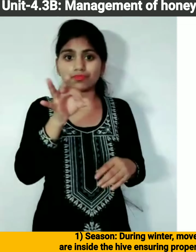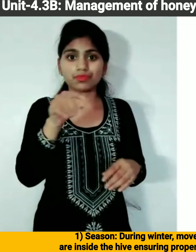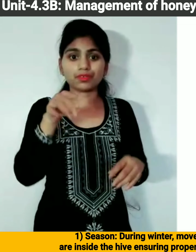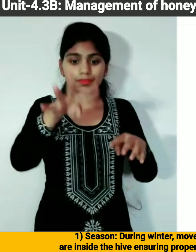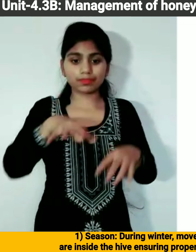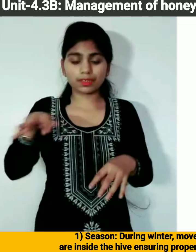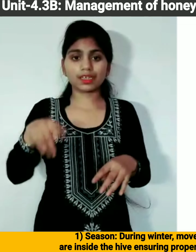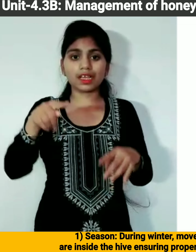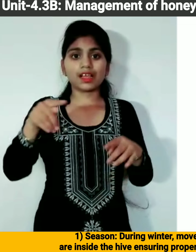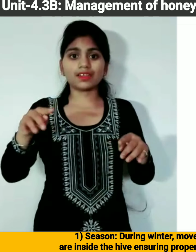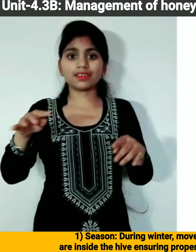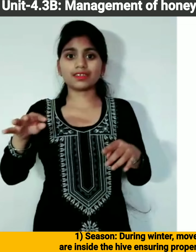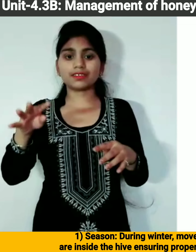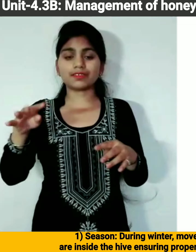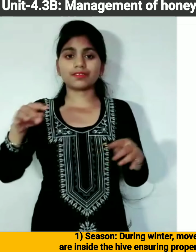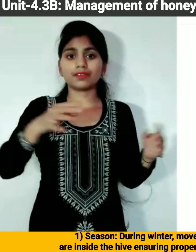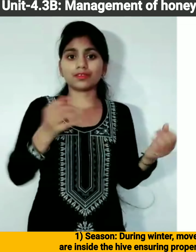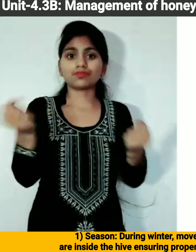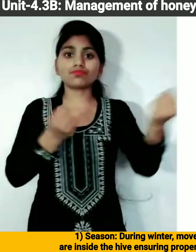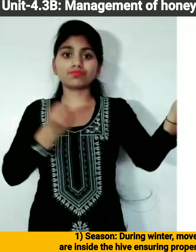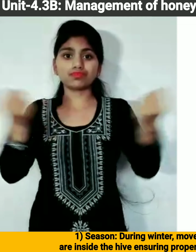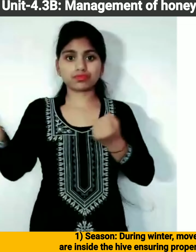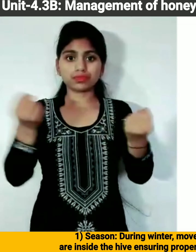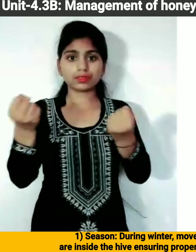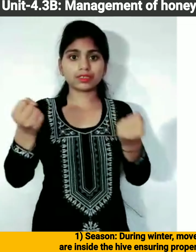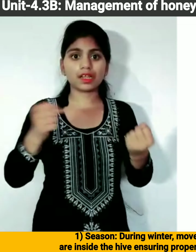trampoline during transportation.